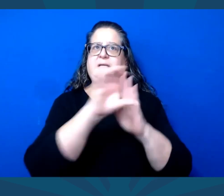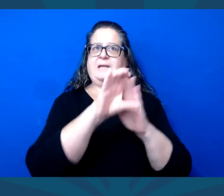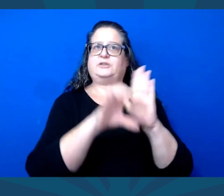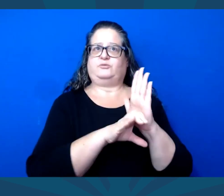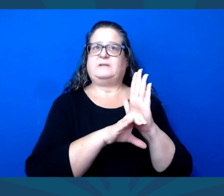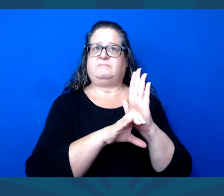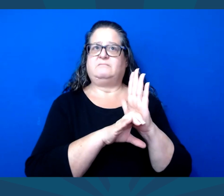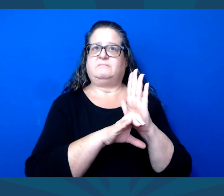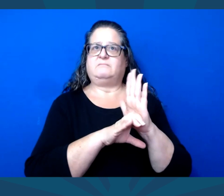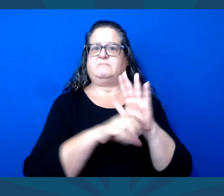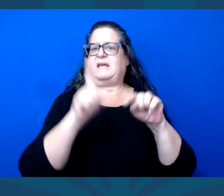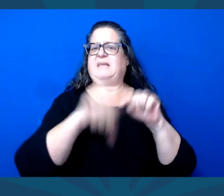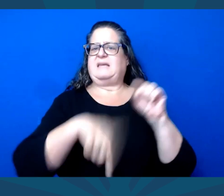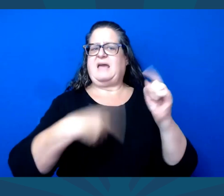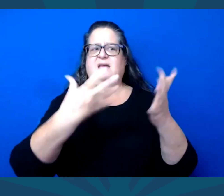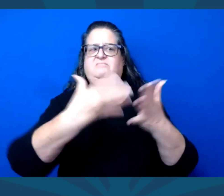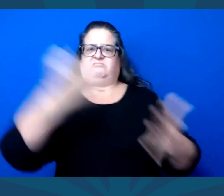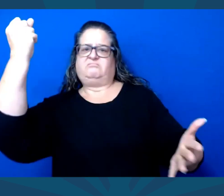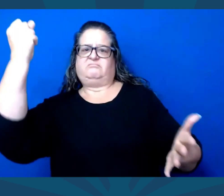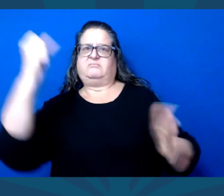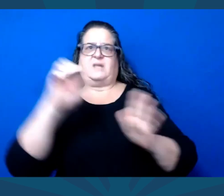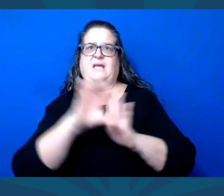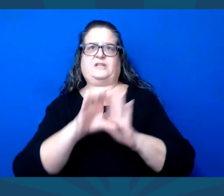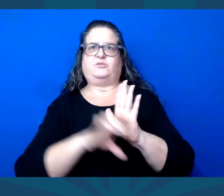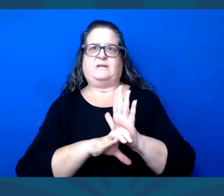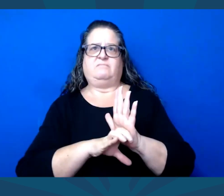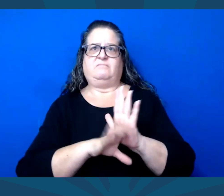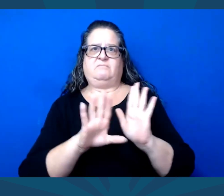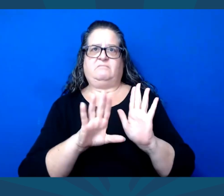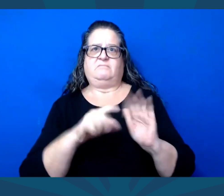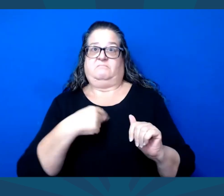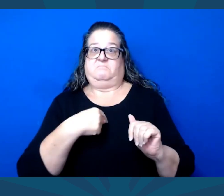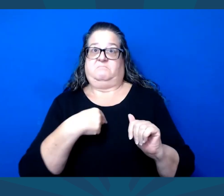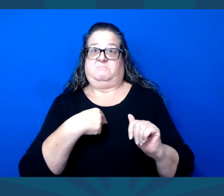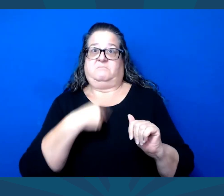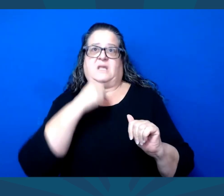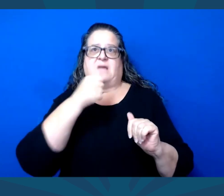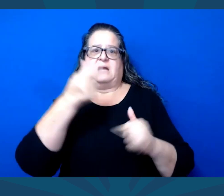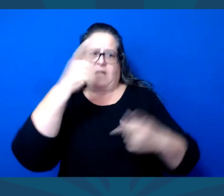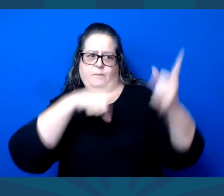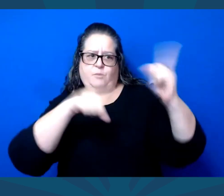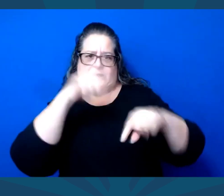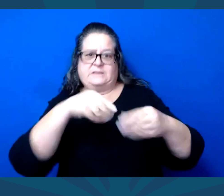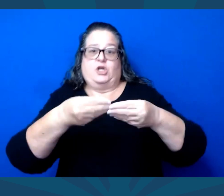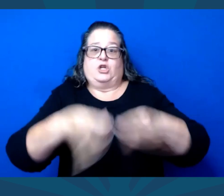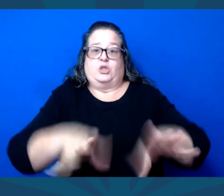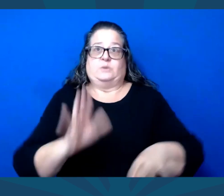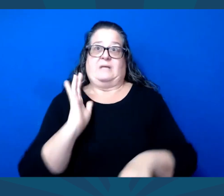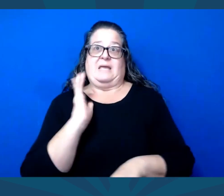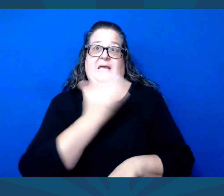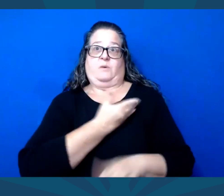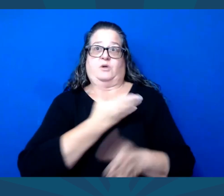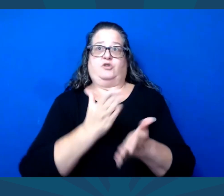Don Mays, Party Republican, campaign funding, traditional.